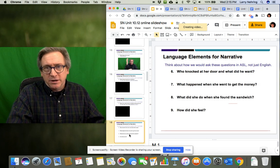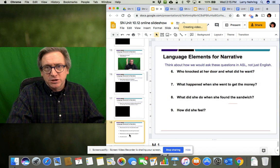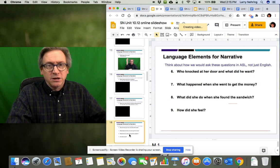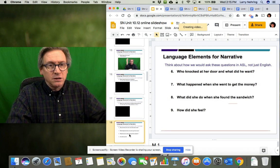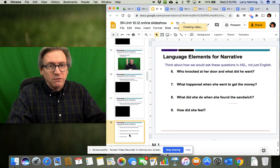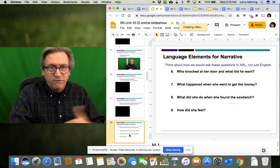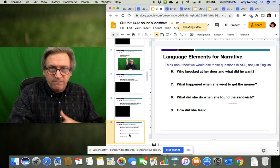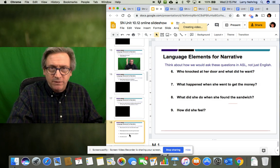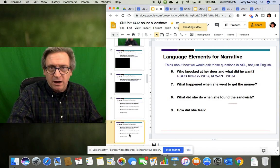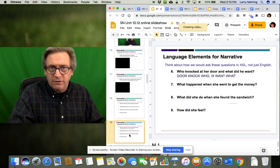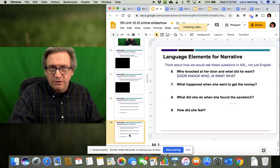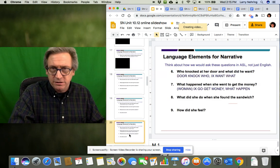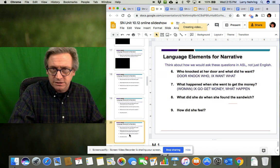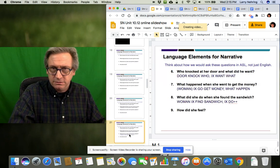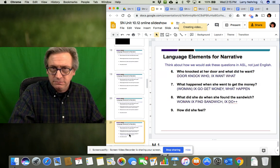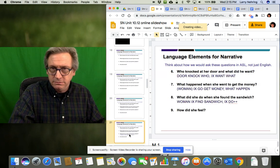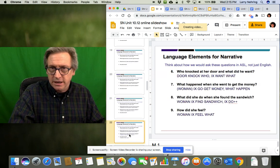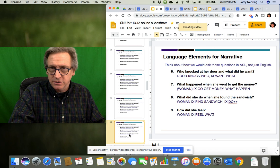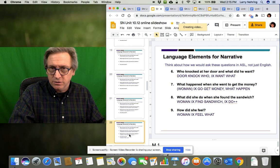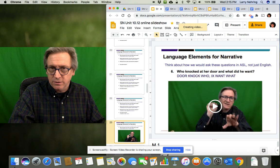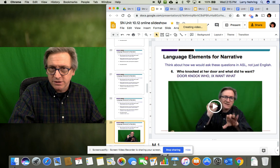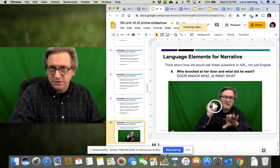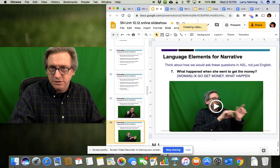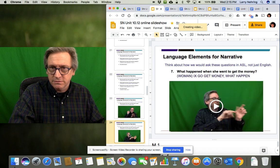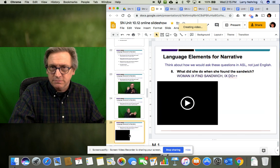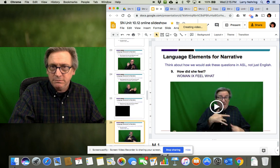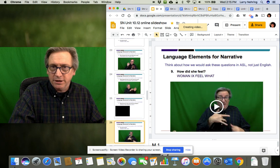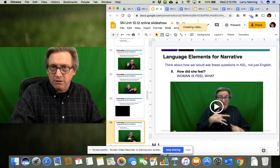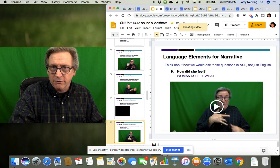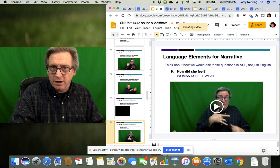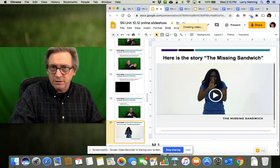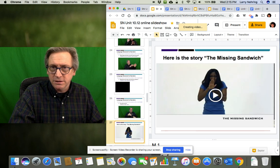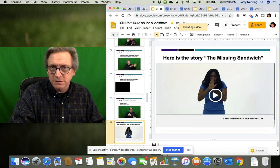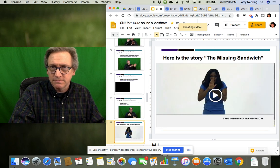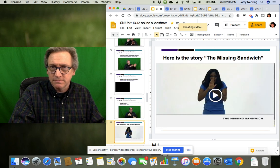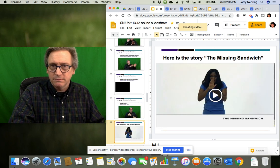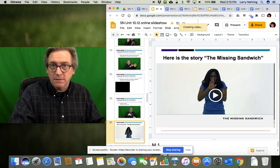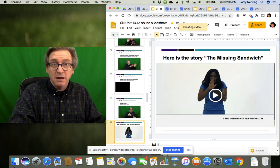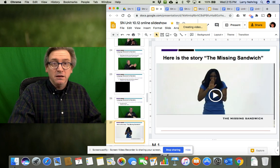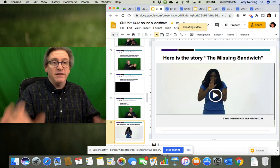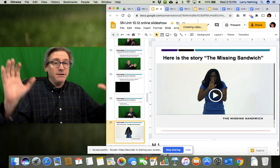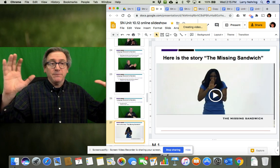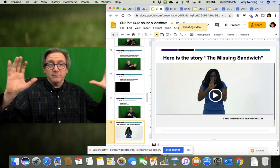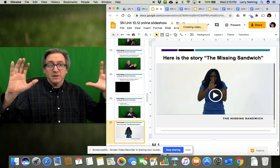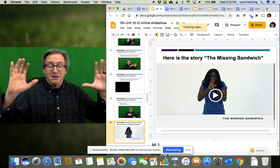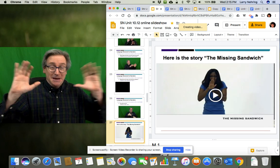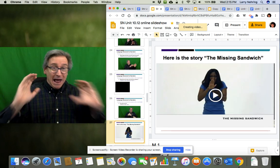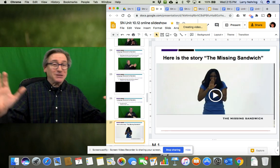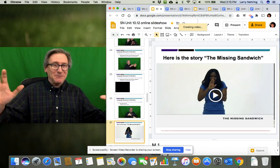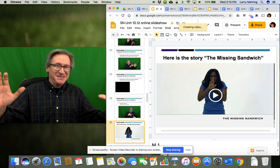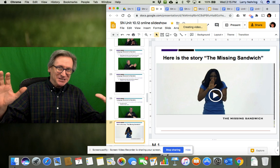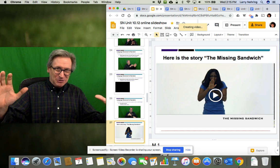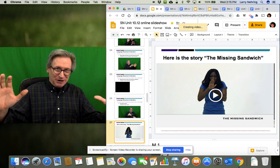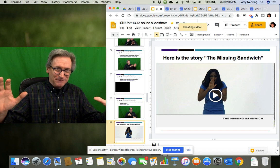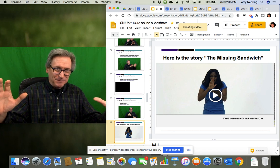There's a bunch. There's 9 total questions. Here are the other ones. Then now it's